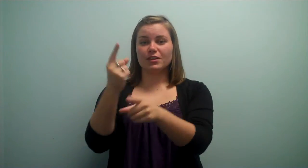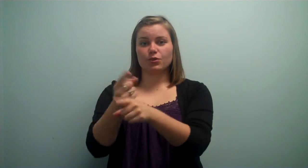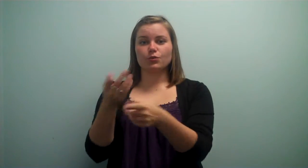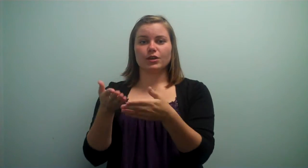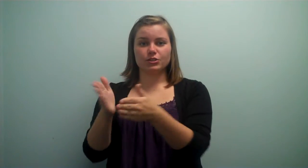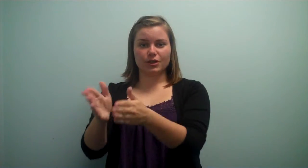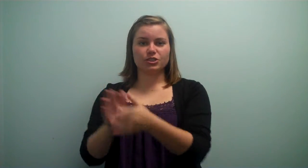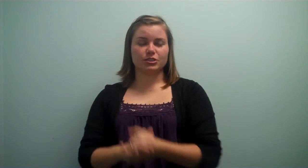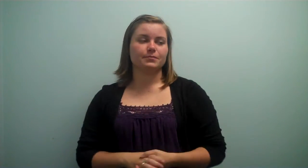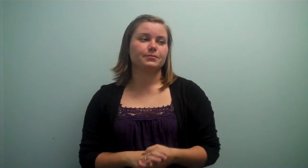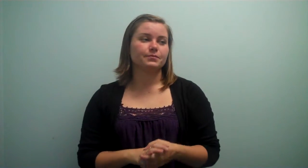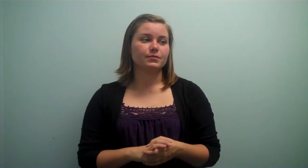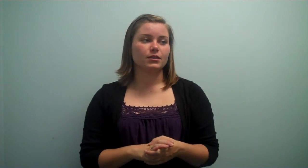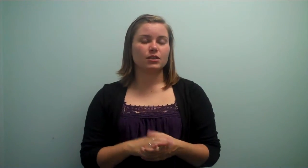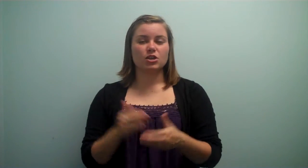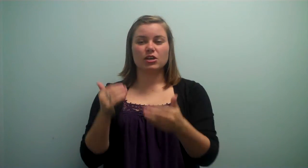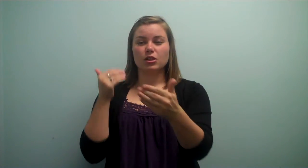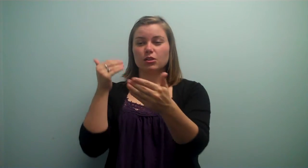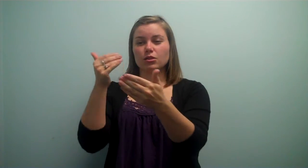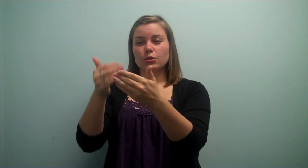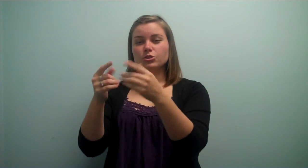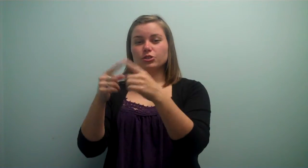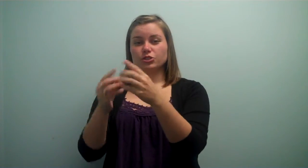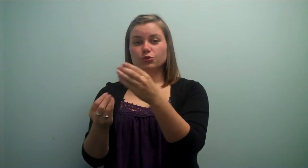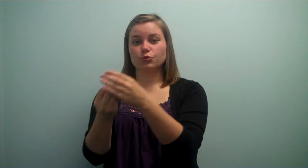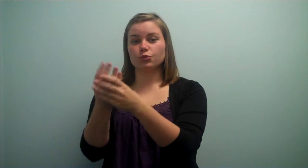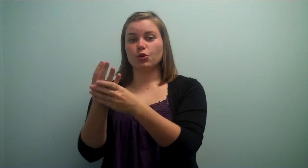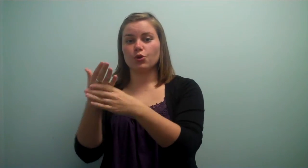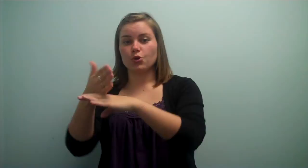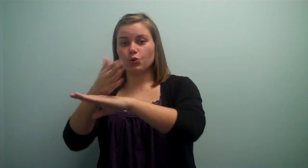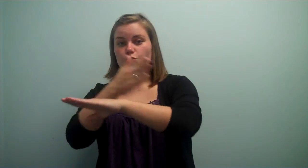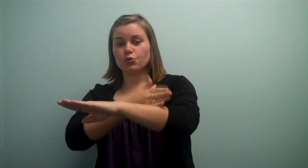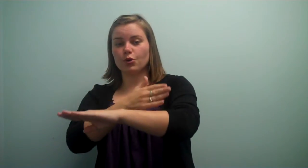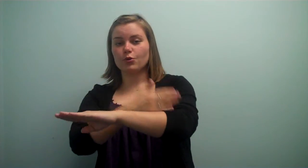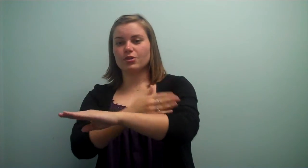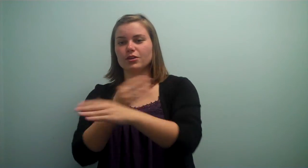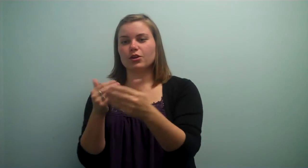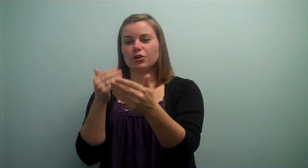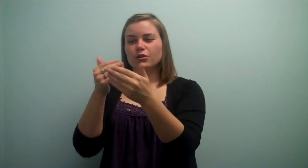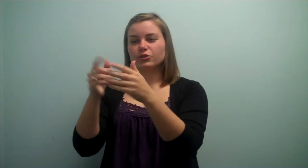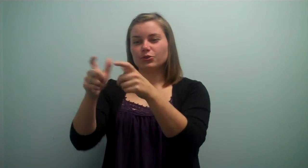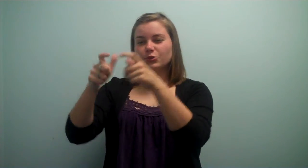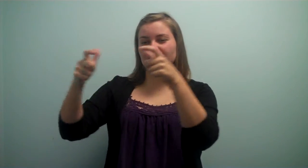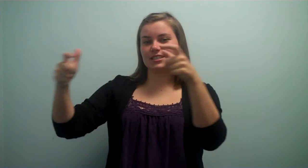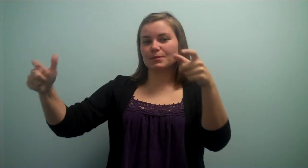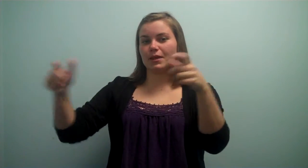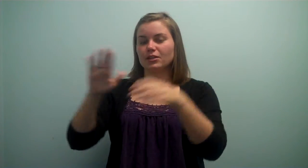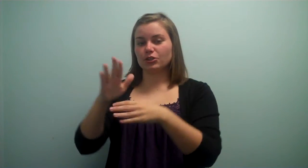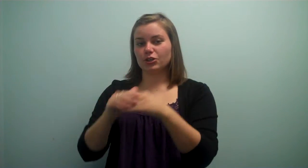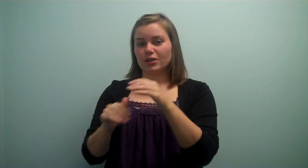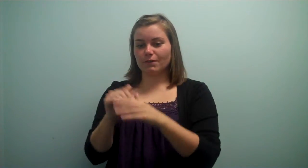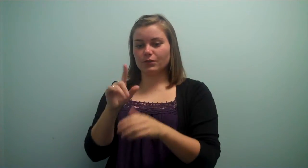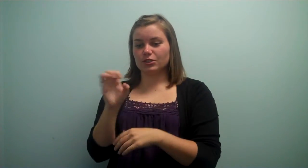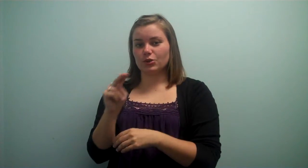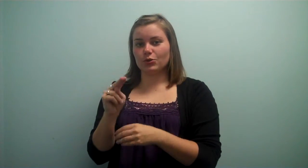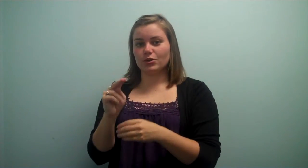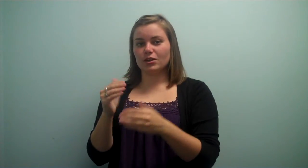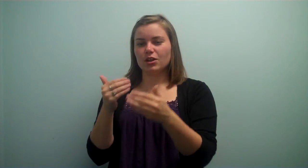direction, towards growth, towards expanding your comfort zone, towards living fully. If